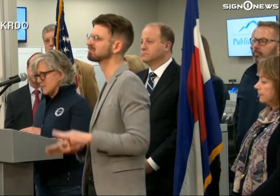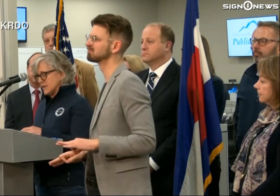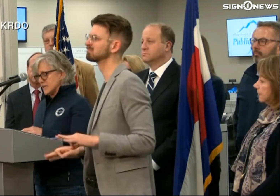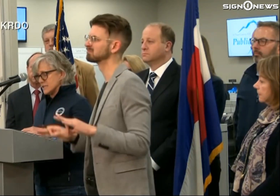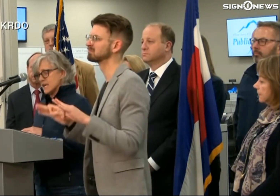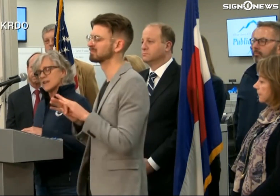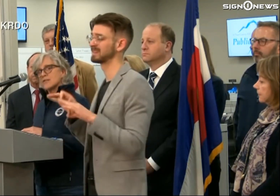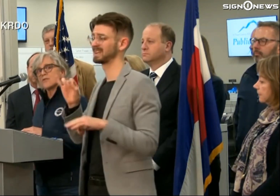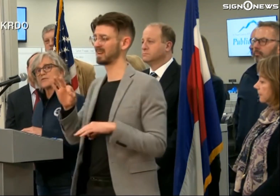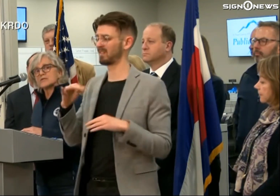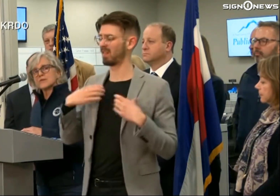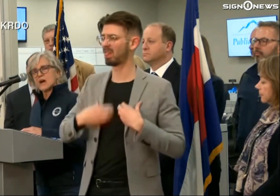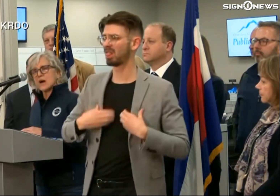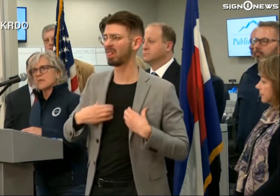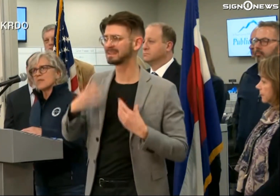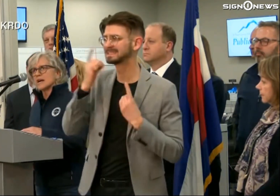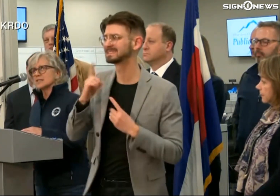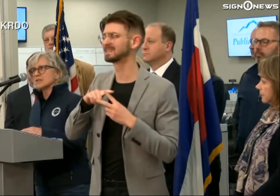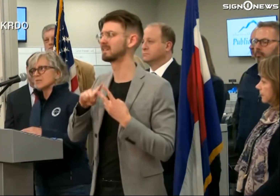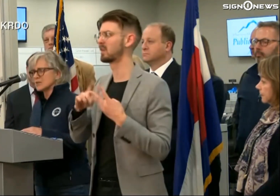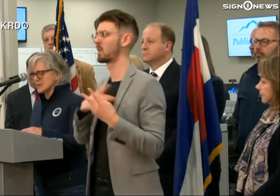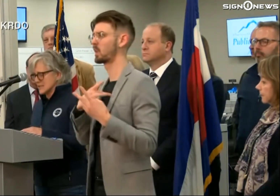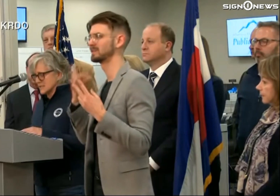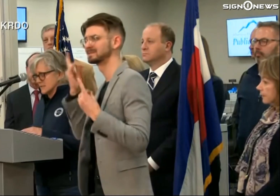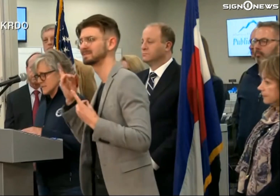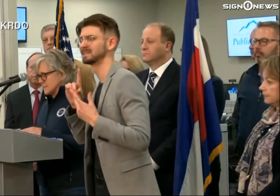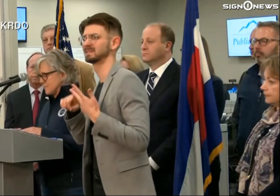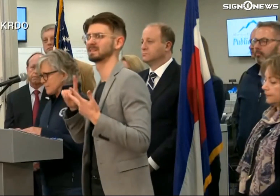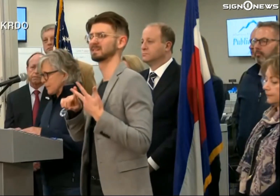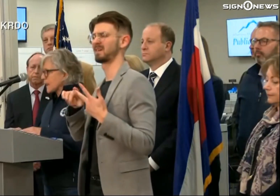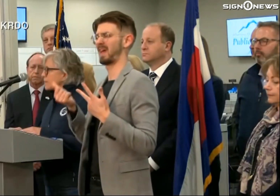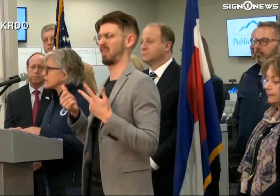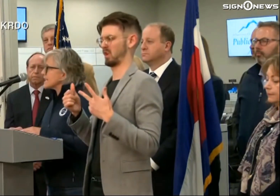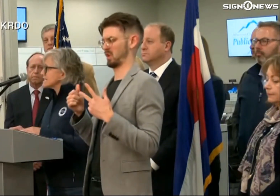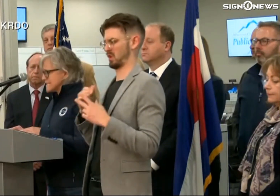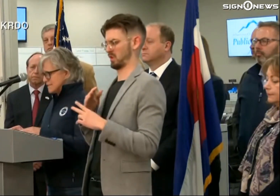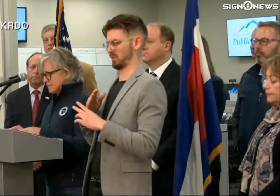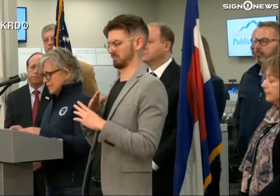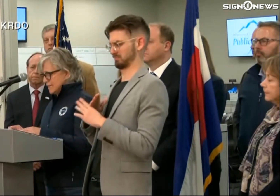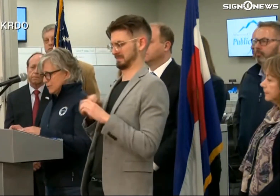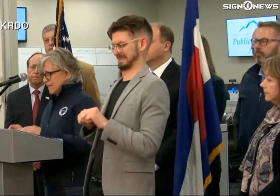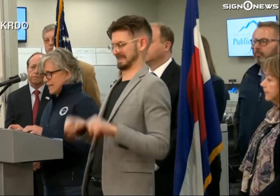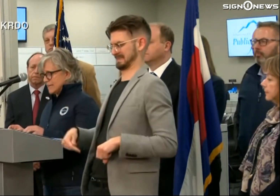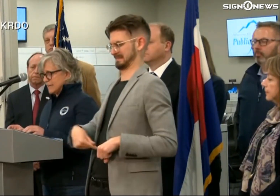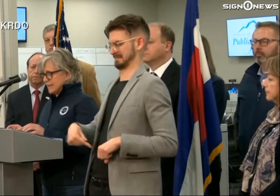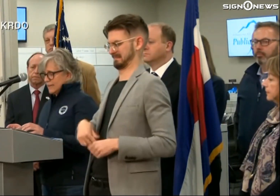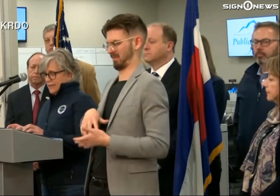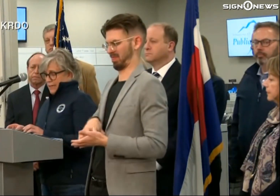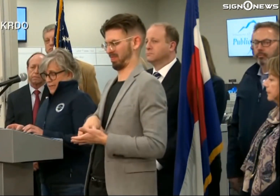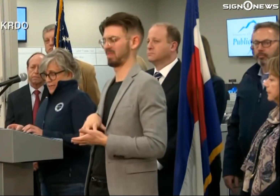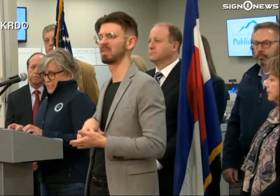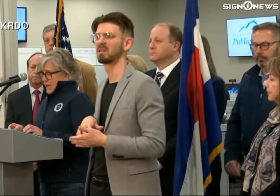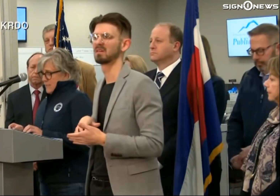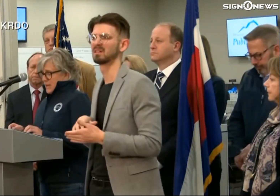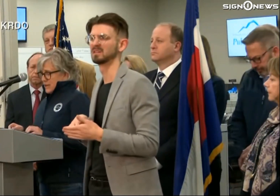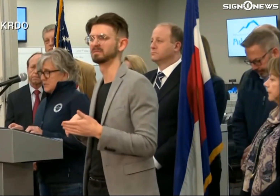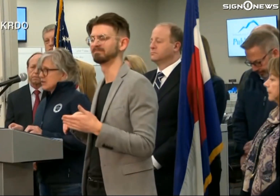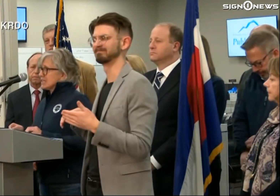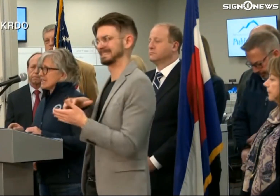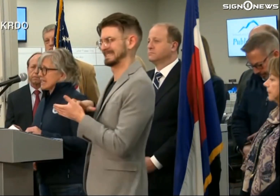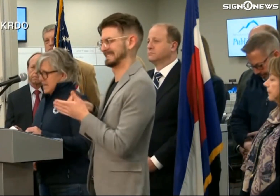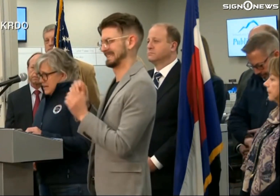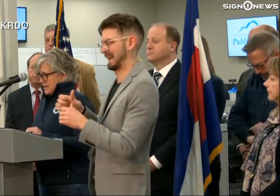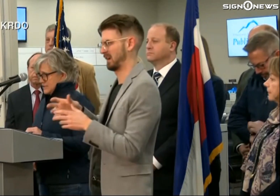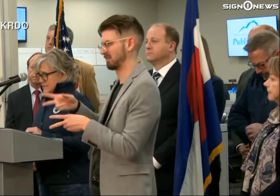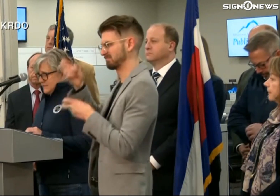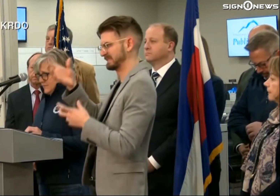and diabetes, and those with compromised immune systems. But that doesn't mean we can stop being a